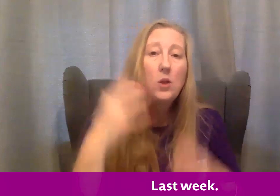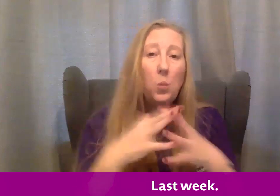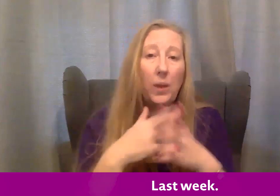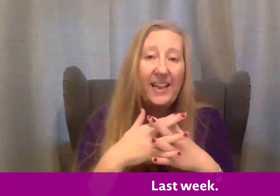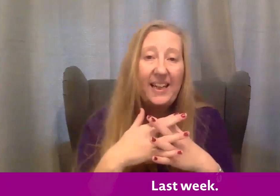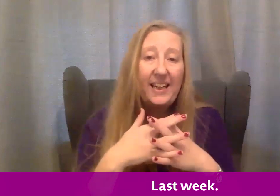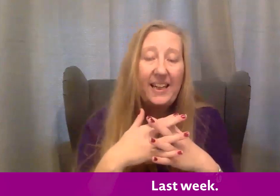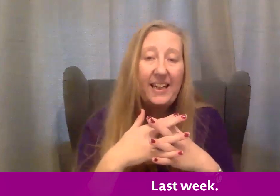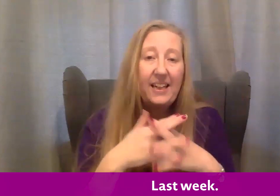Last week.